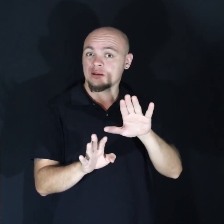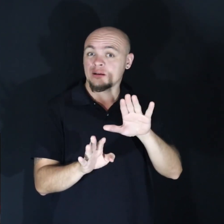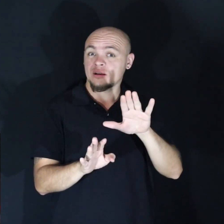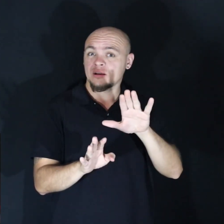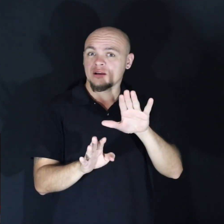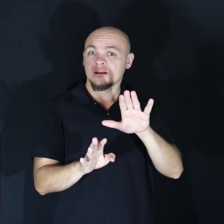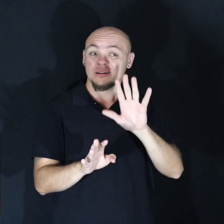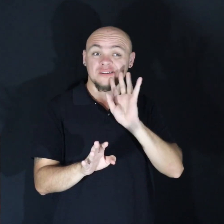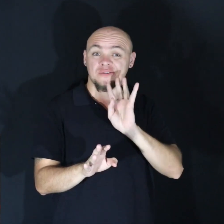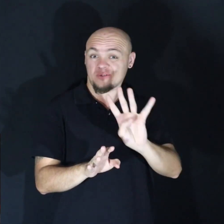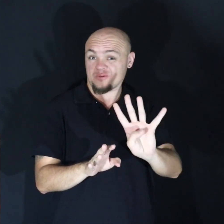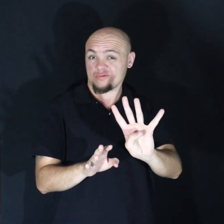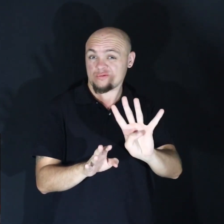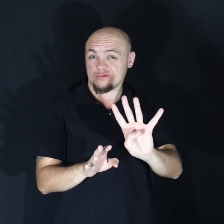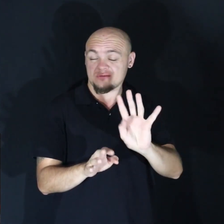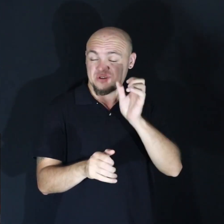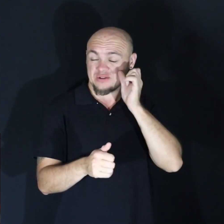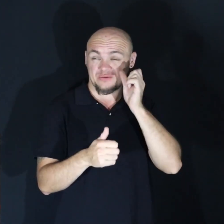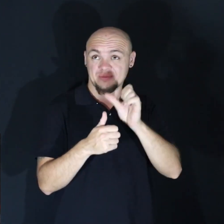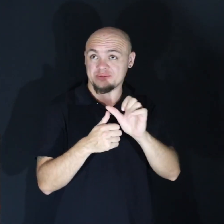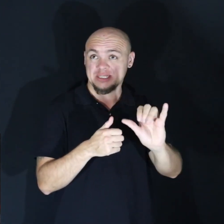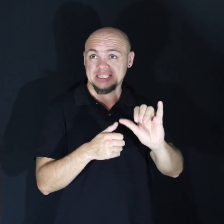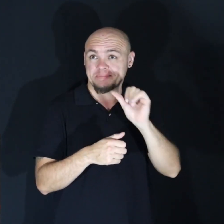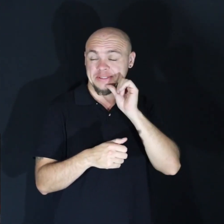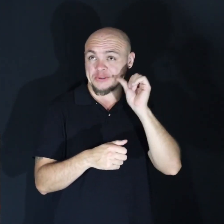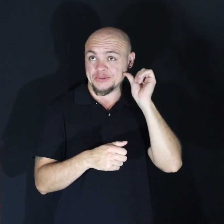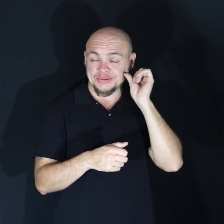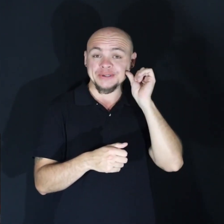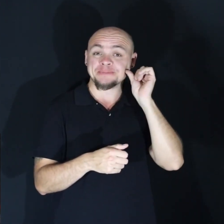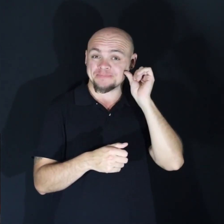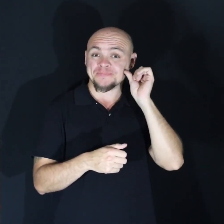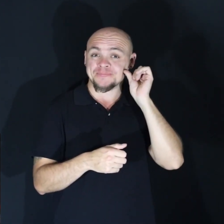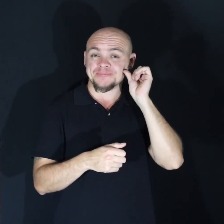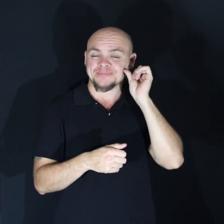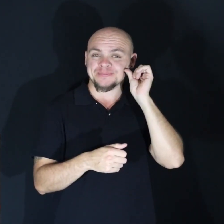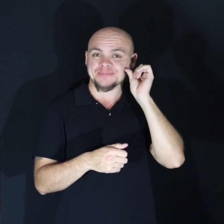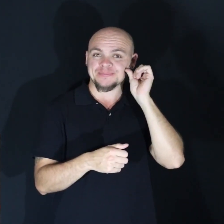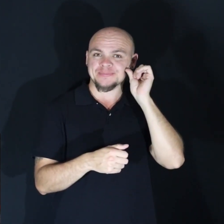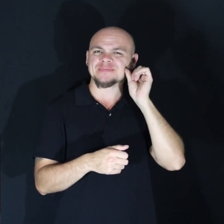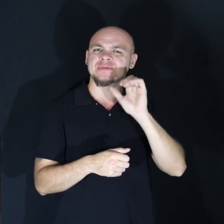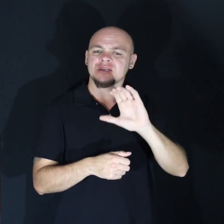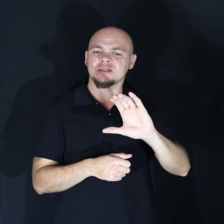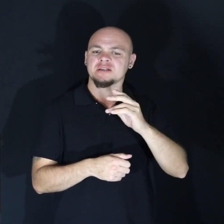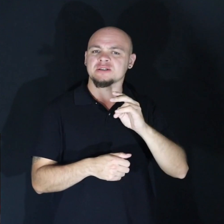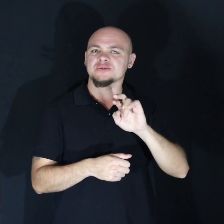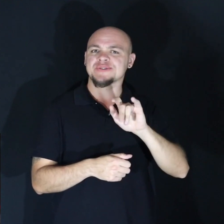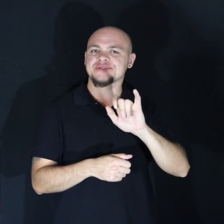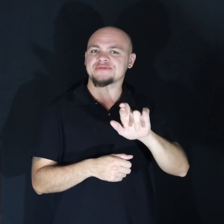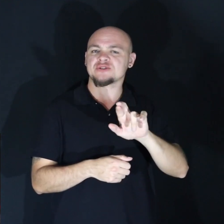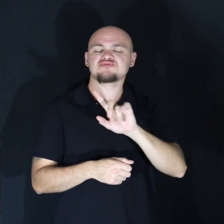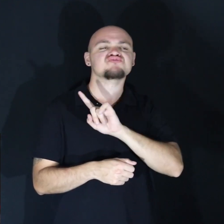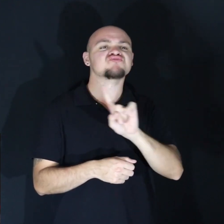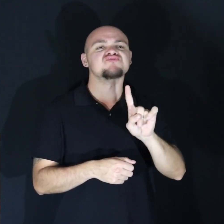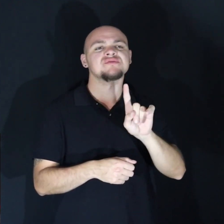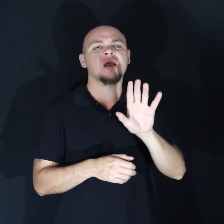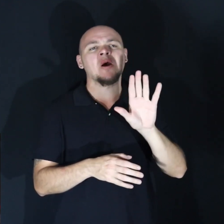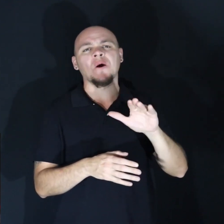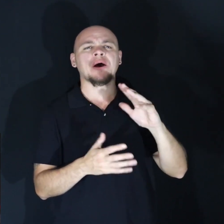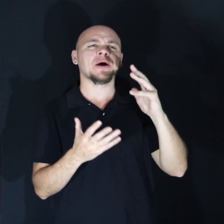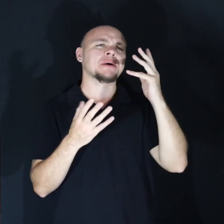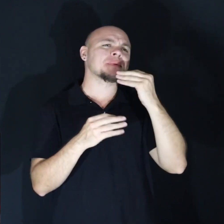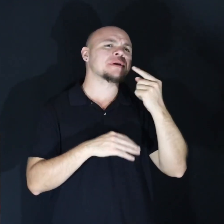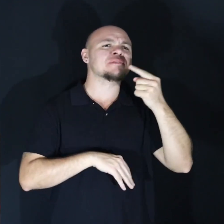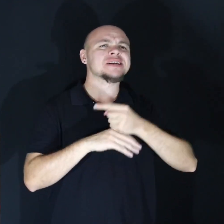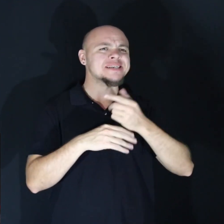I was even 4 years old, but I remember it like it was yesterday. Christopher used to always walk up to people and ask them to have a beautiful